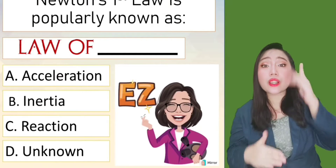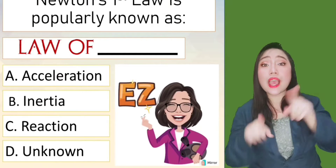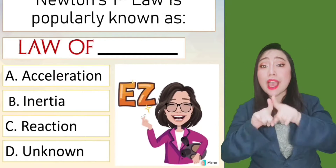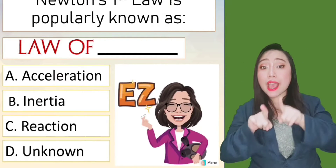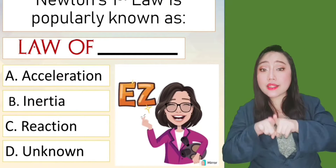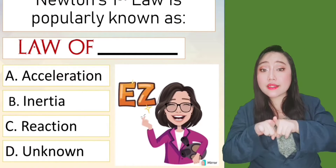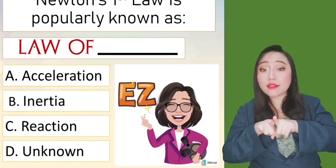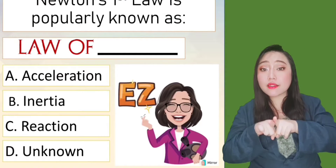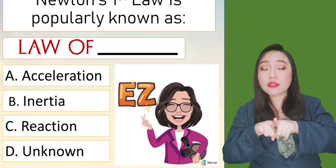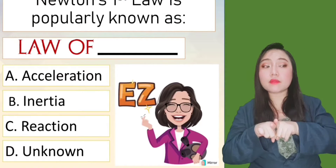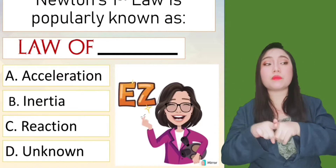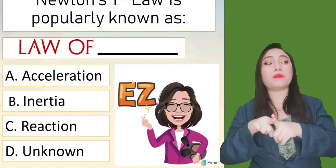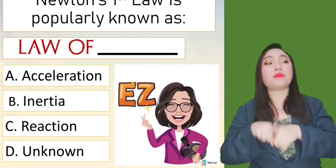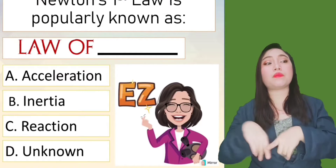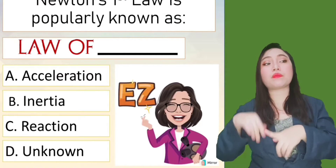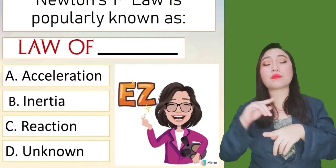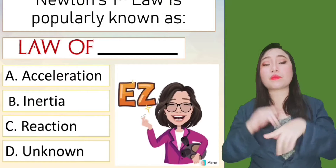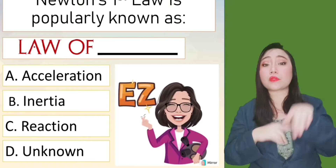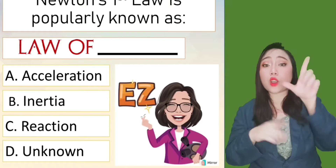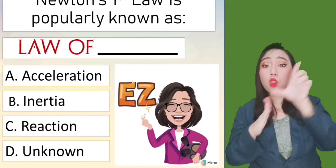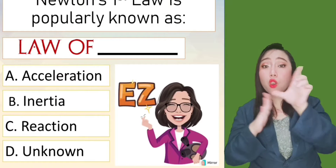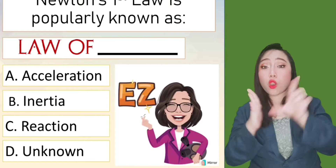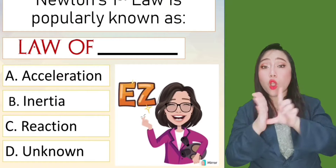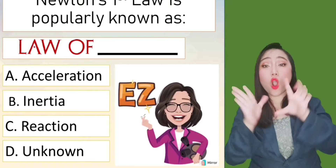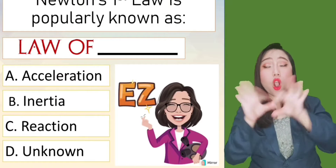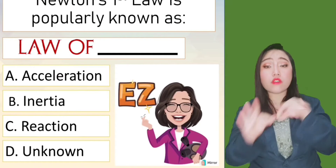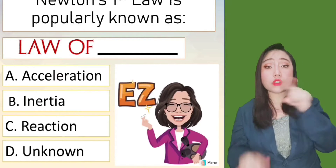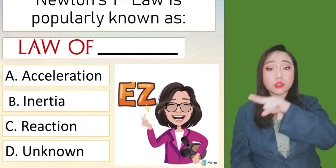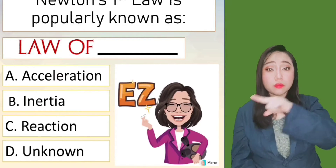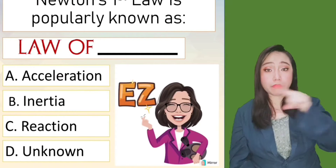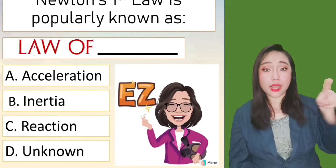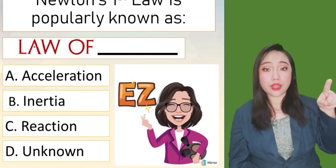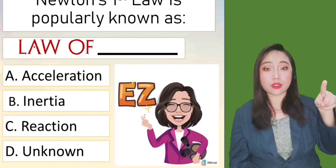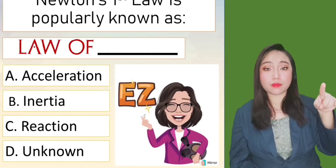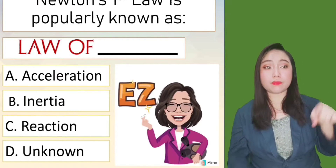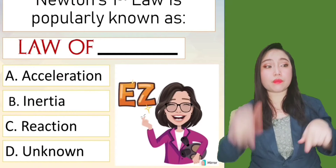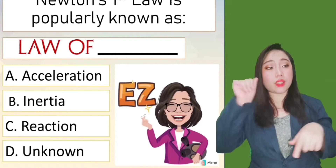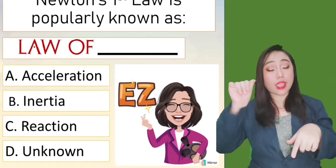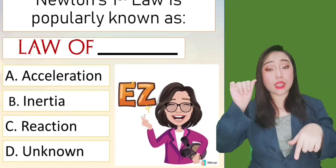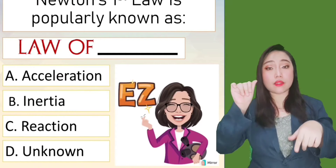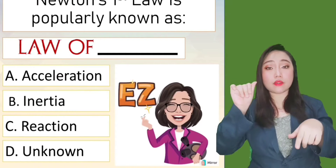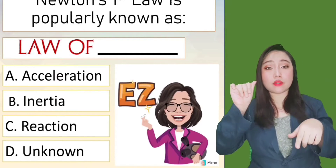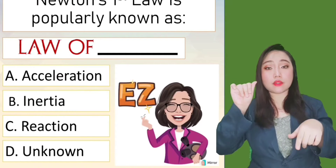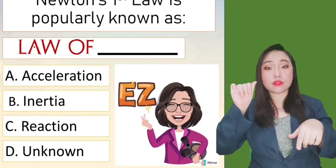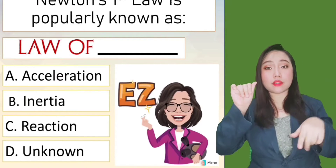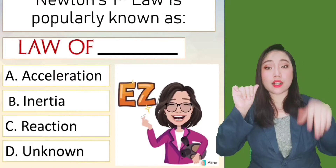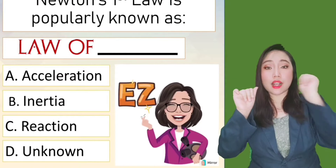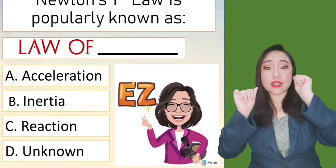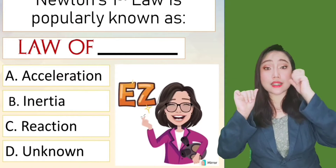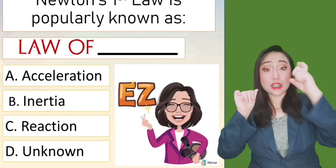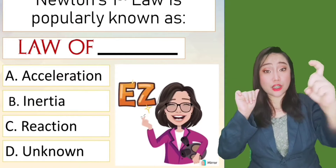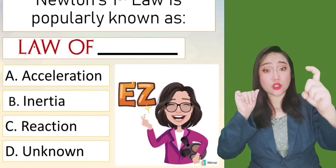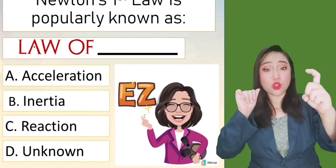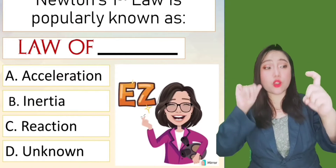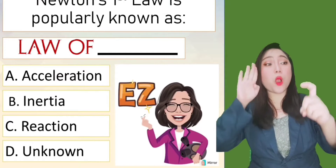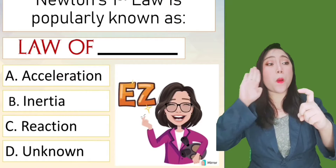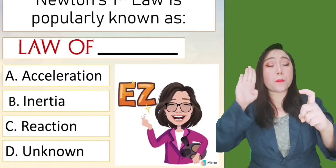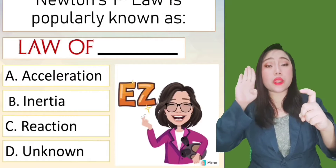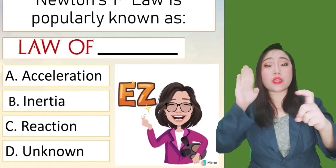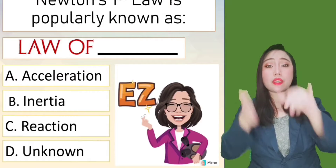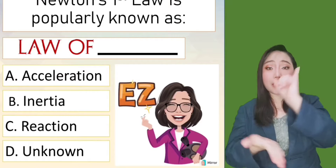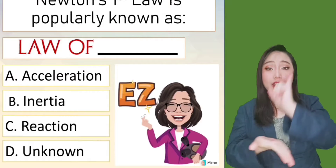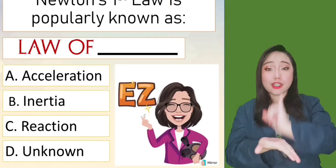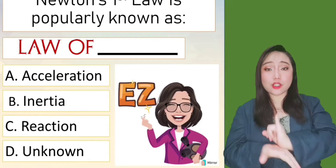is popularly known as the law of blank. A.